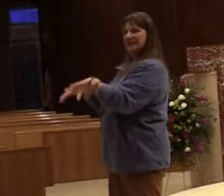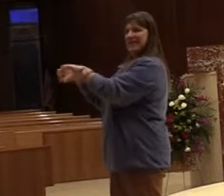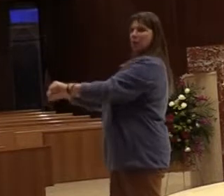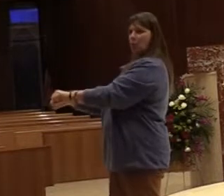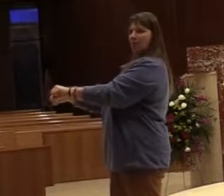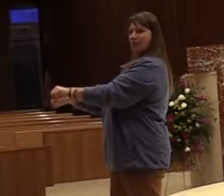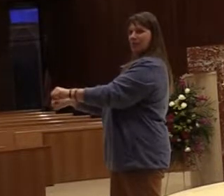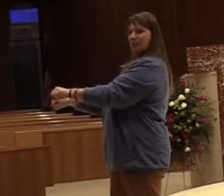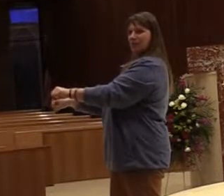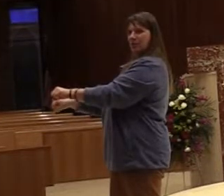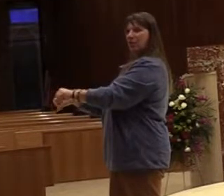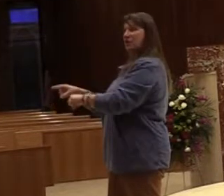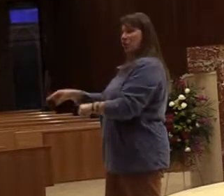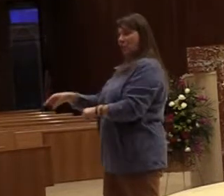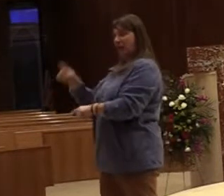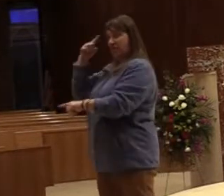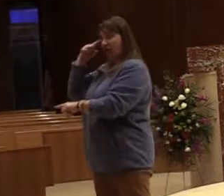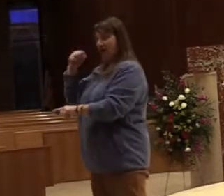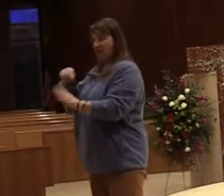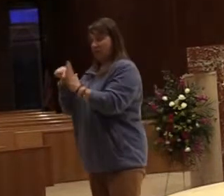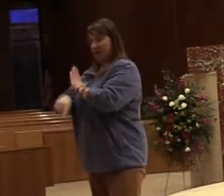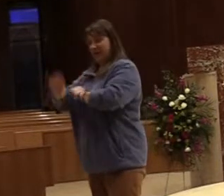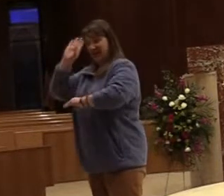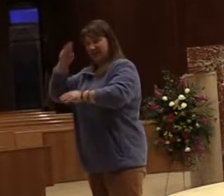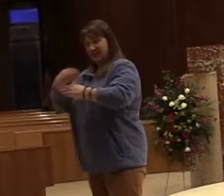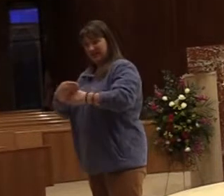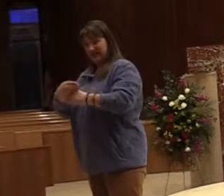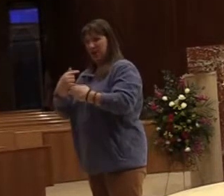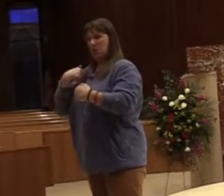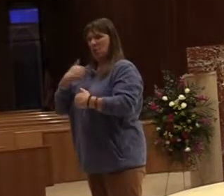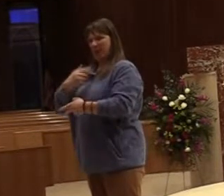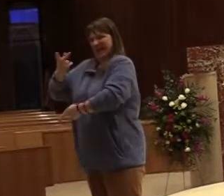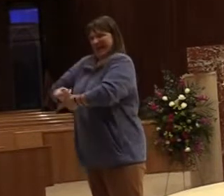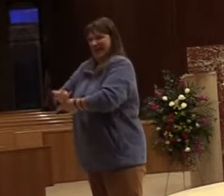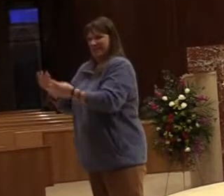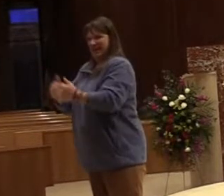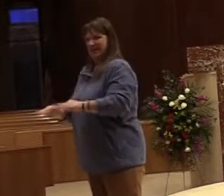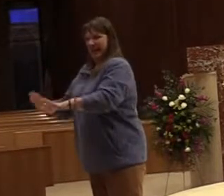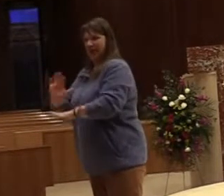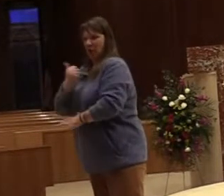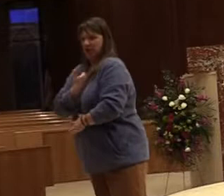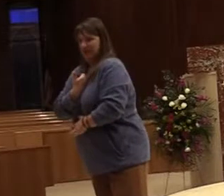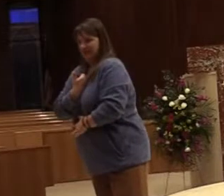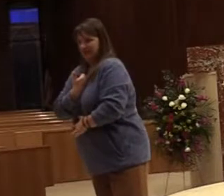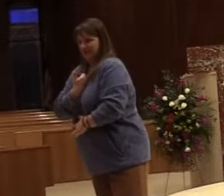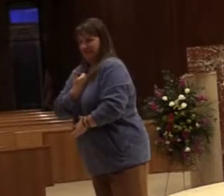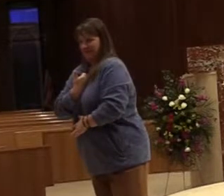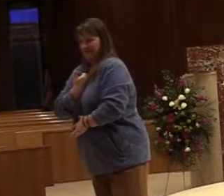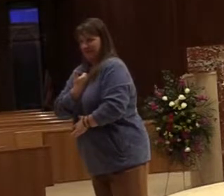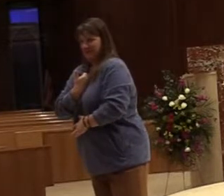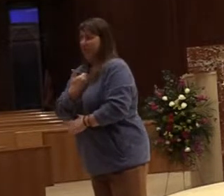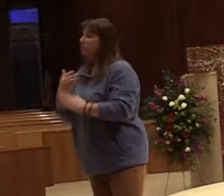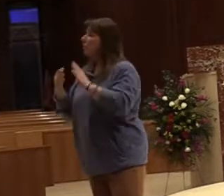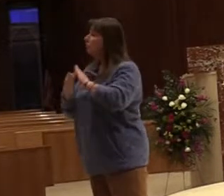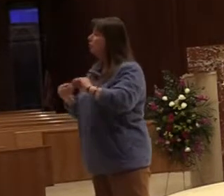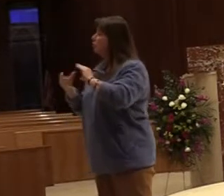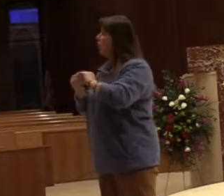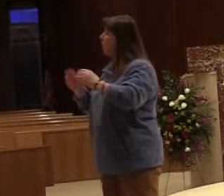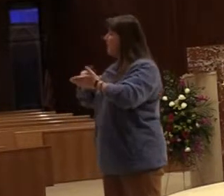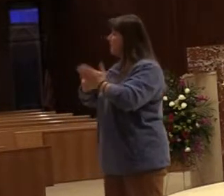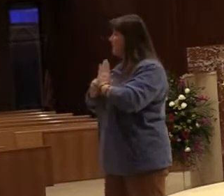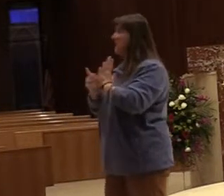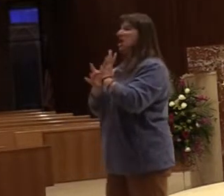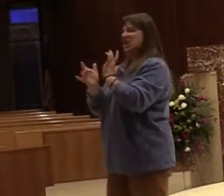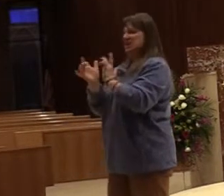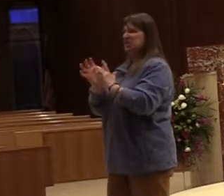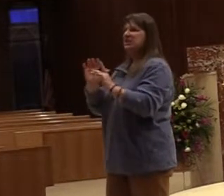vineyard. This parable tells us that Jesus knew his identity as the Son of God, and that he knew that he would be